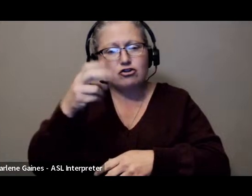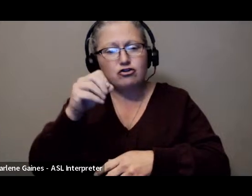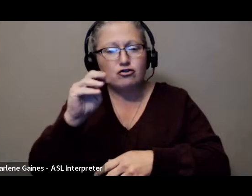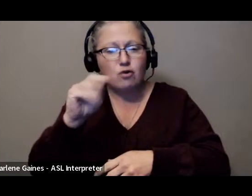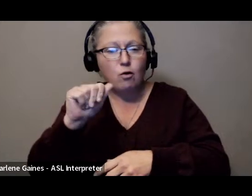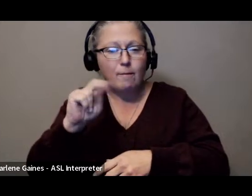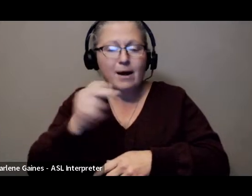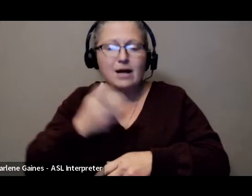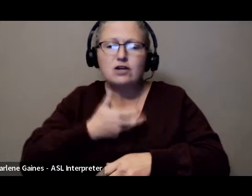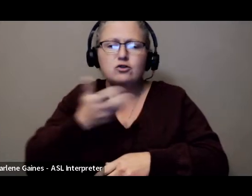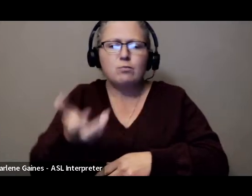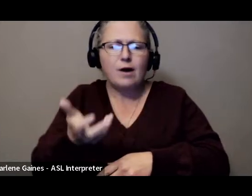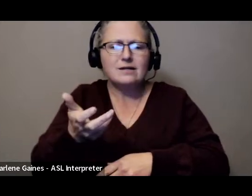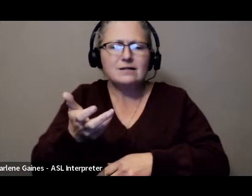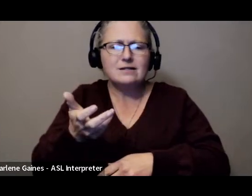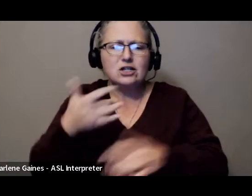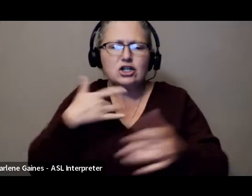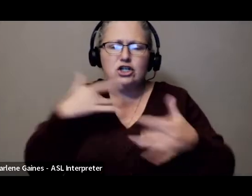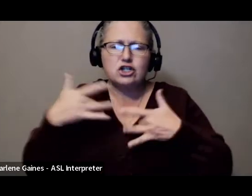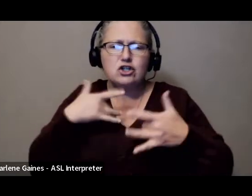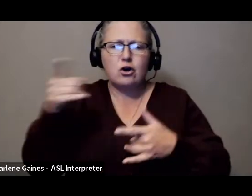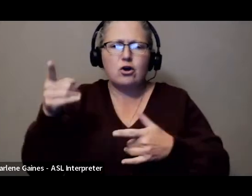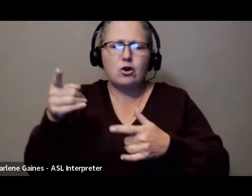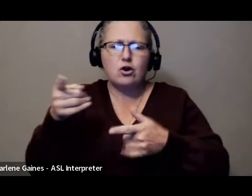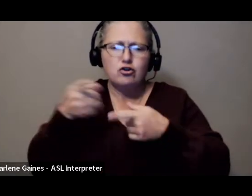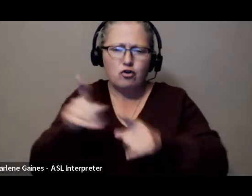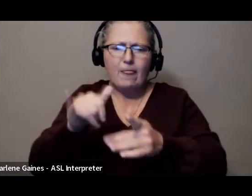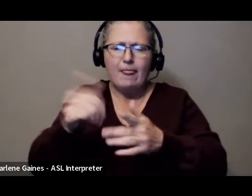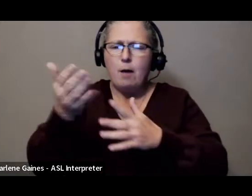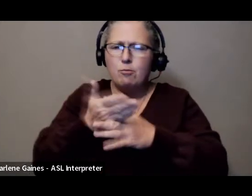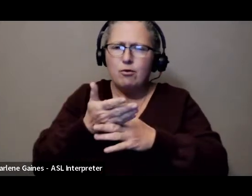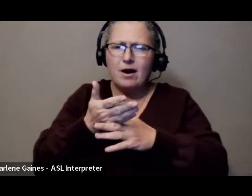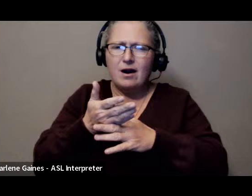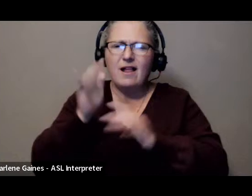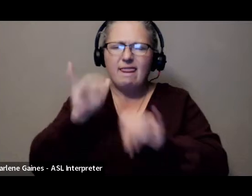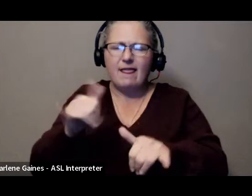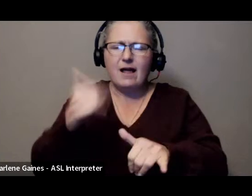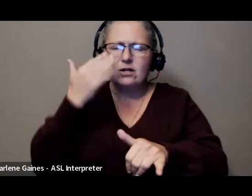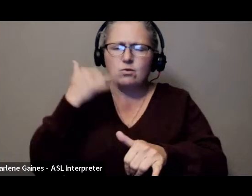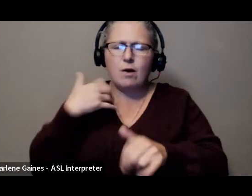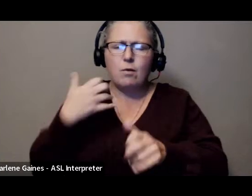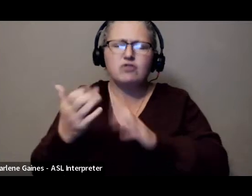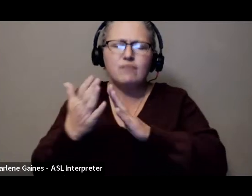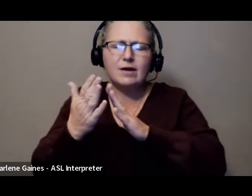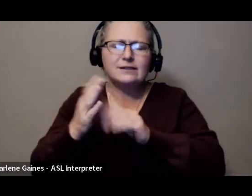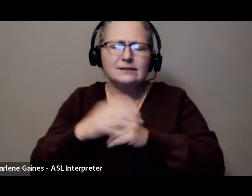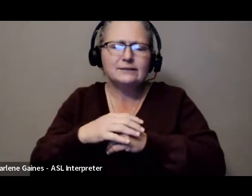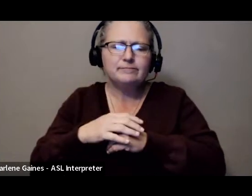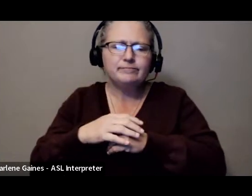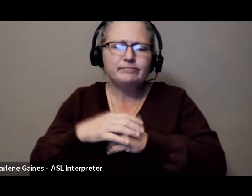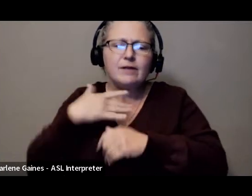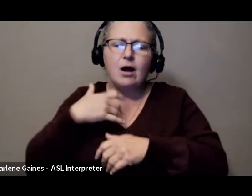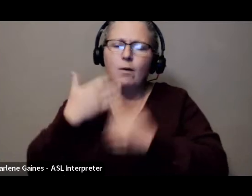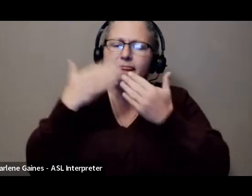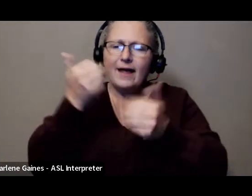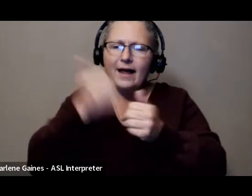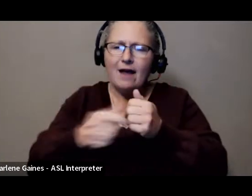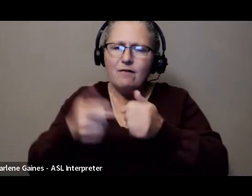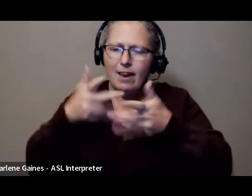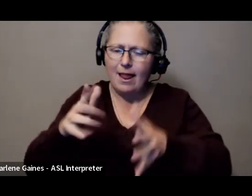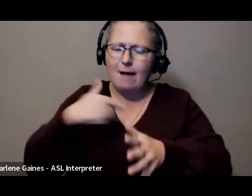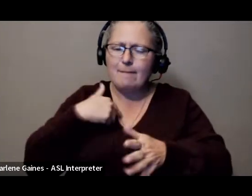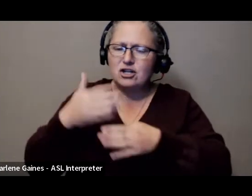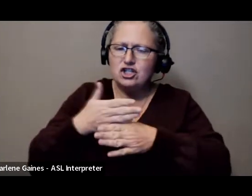had expressed some concerns that she had with me during that break, and that's what I was addressing there too. So I want to thank everyone for allowing me to